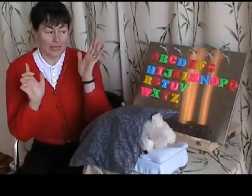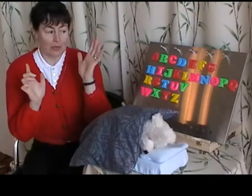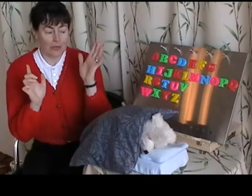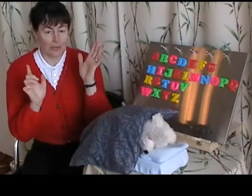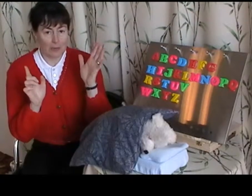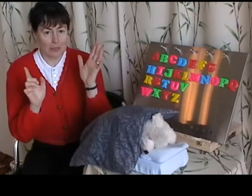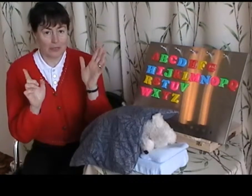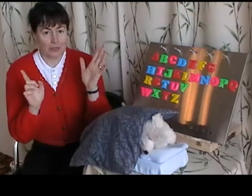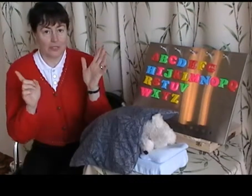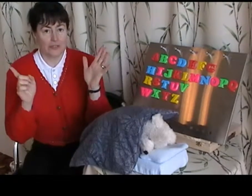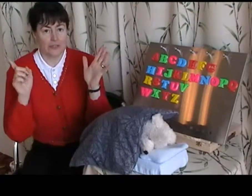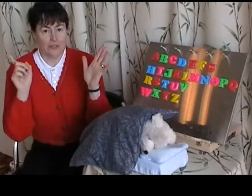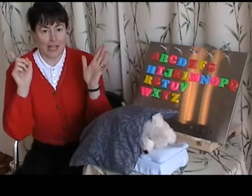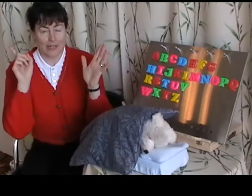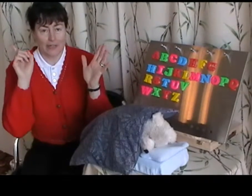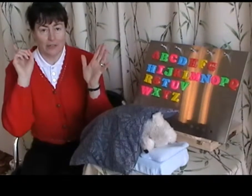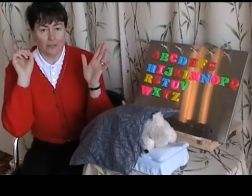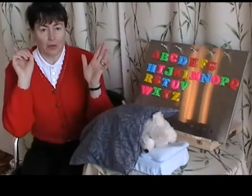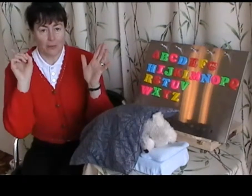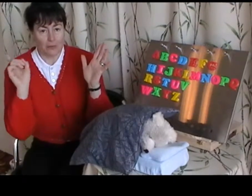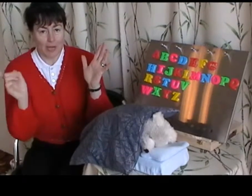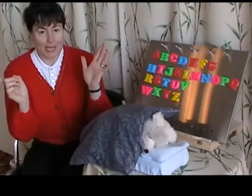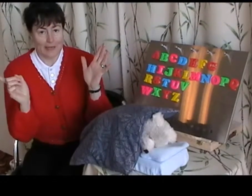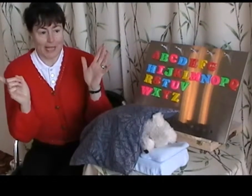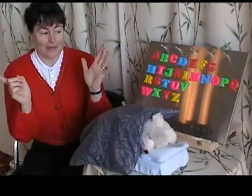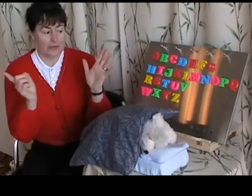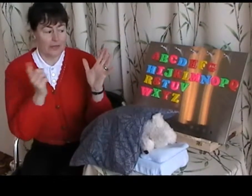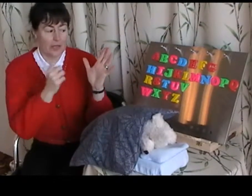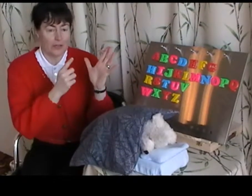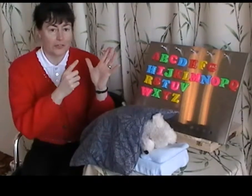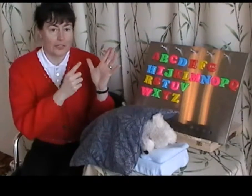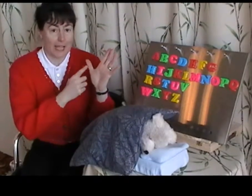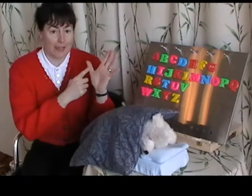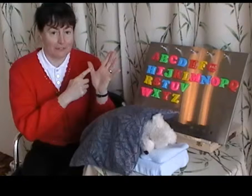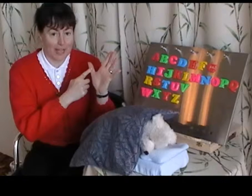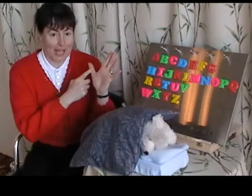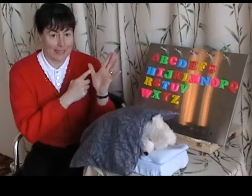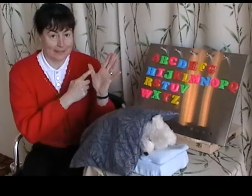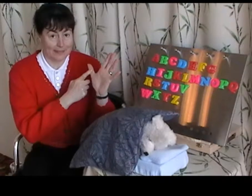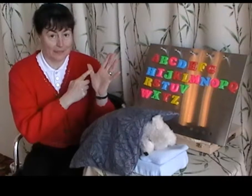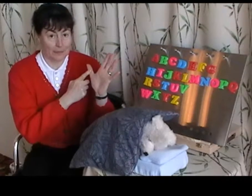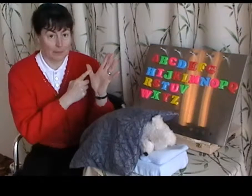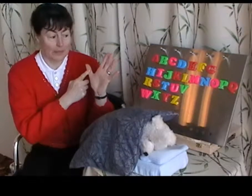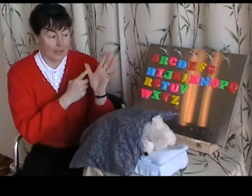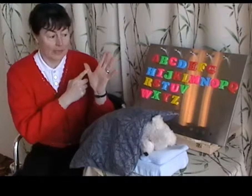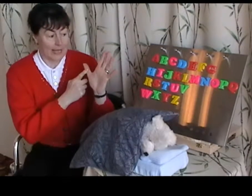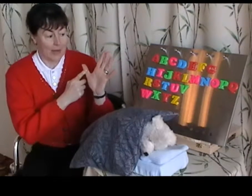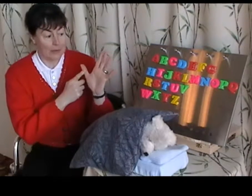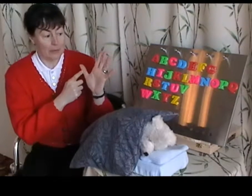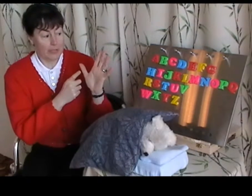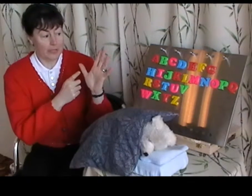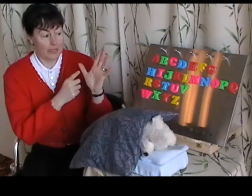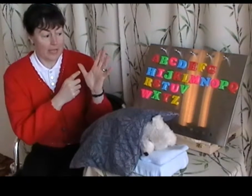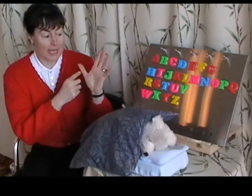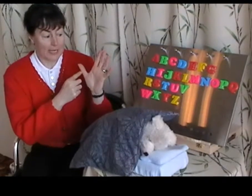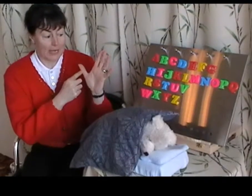what you normally do is you sign from your right hand onto your left hand. Now in British Sign